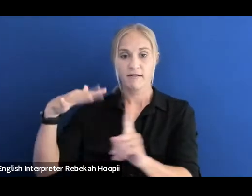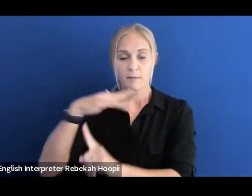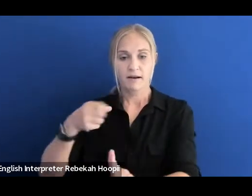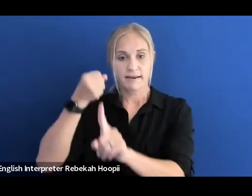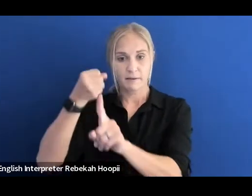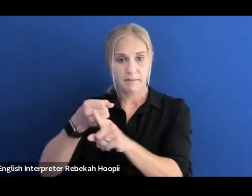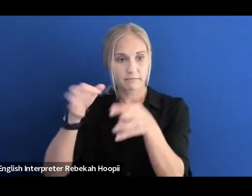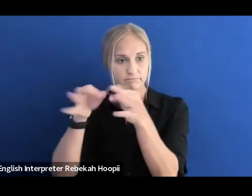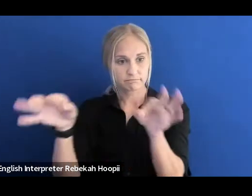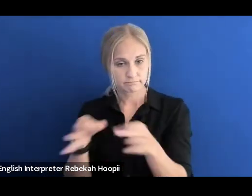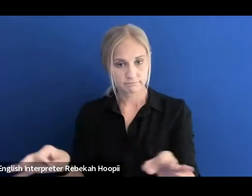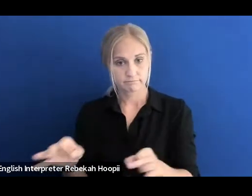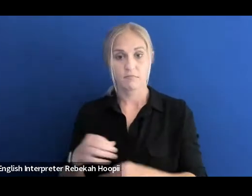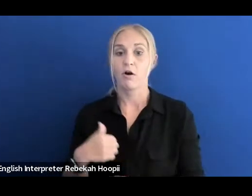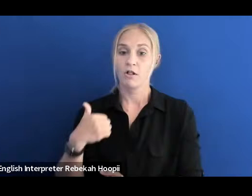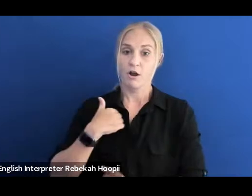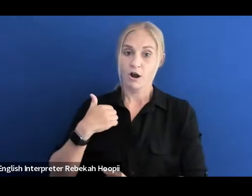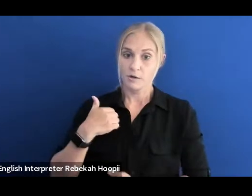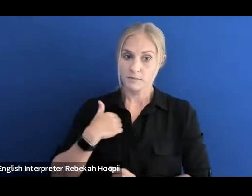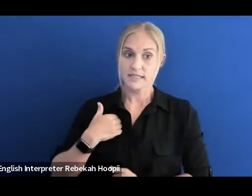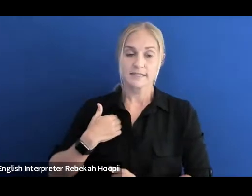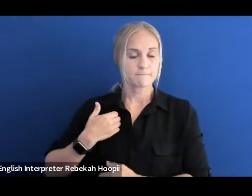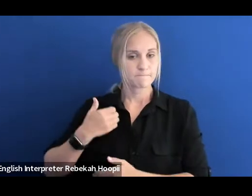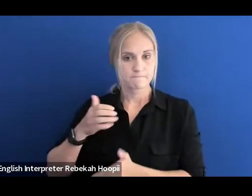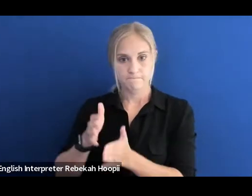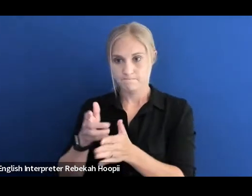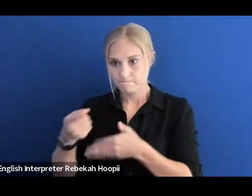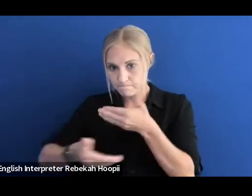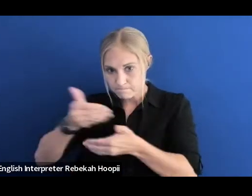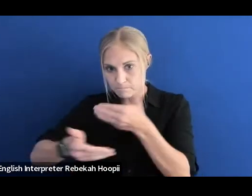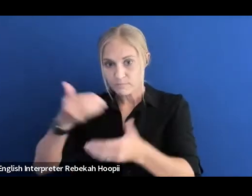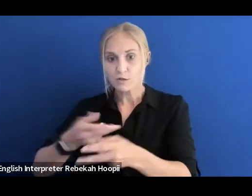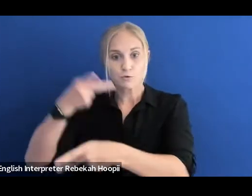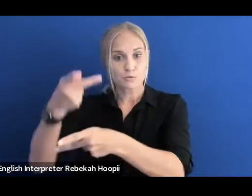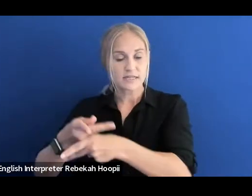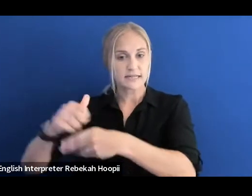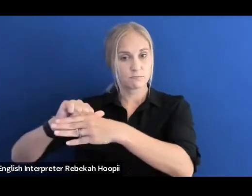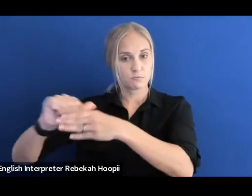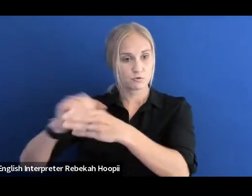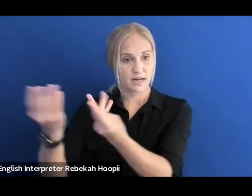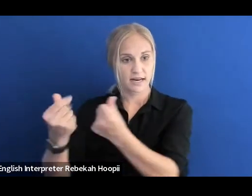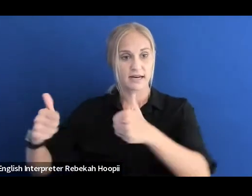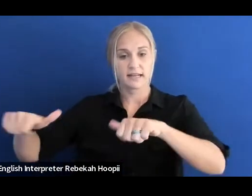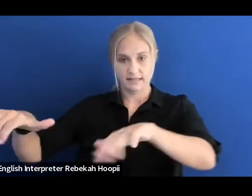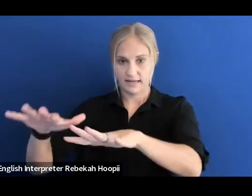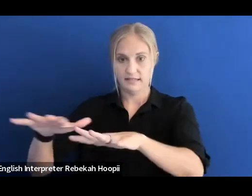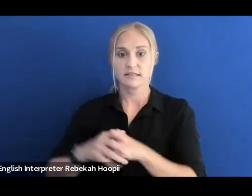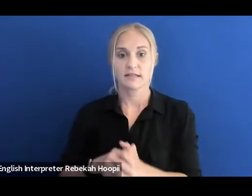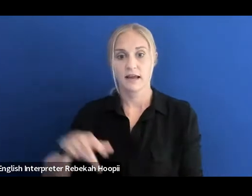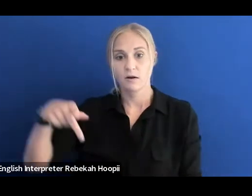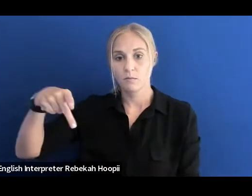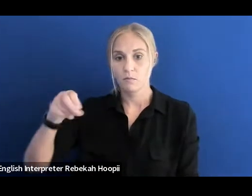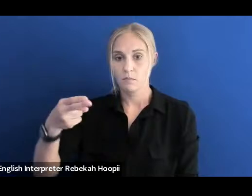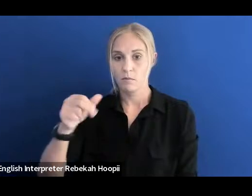Army's initiative to retain training lands at Pōhakuloa training area. So